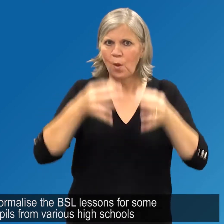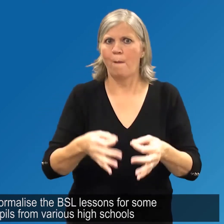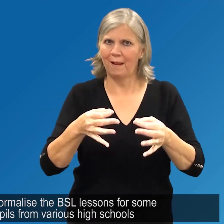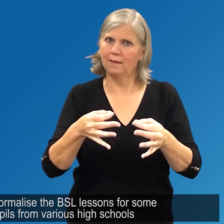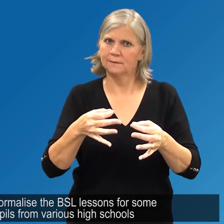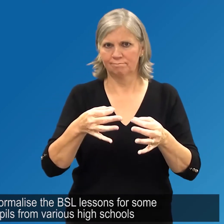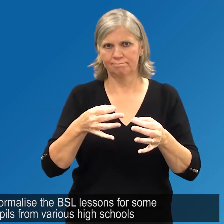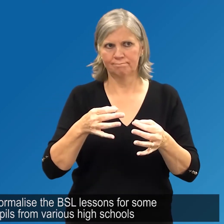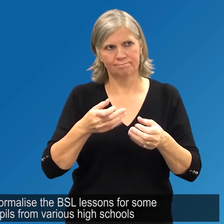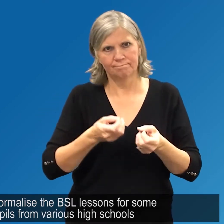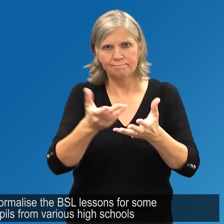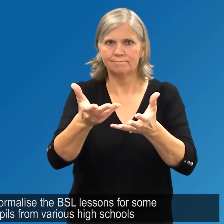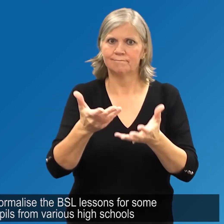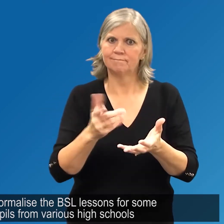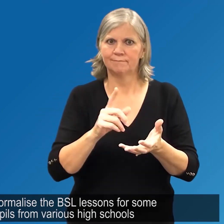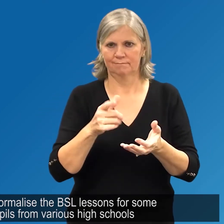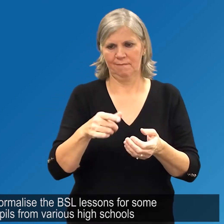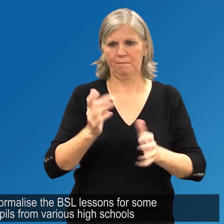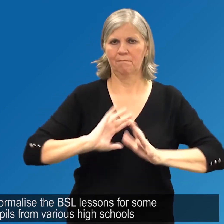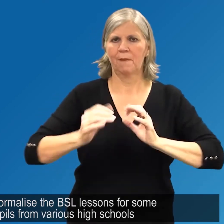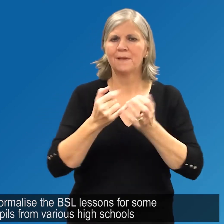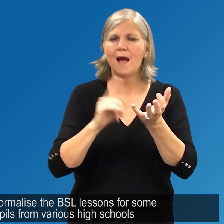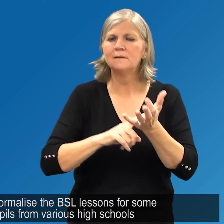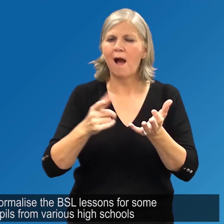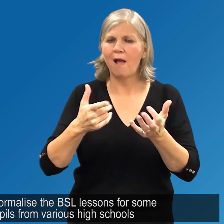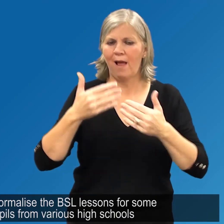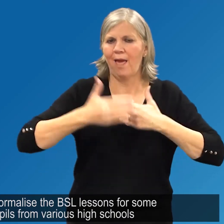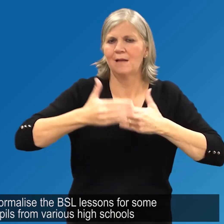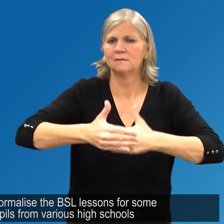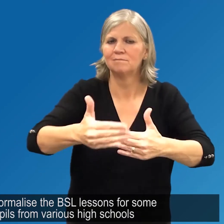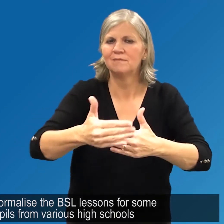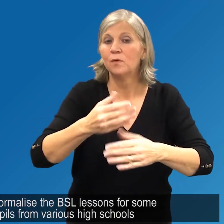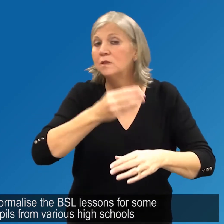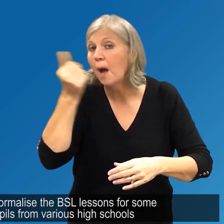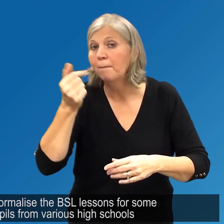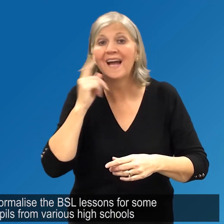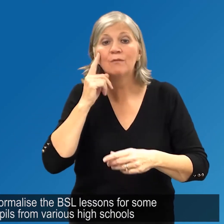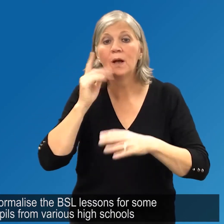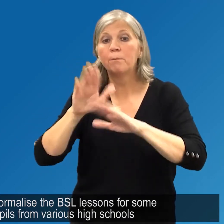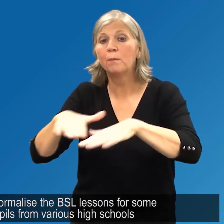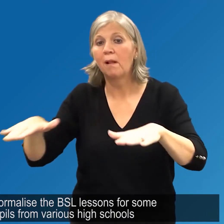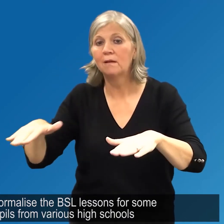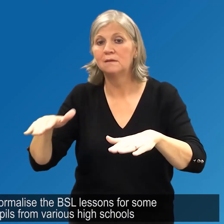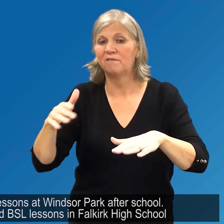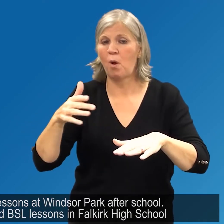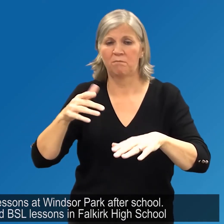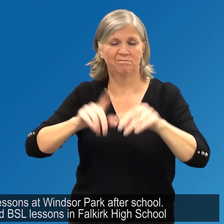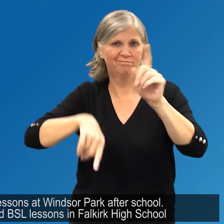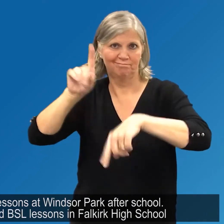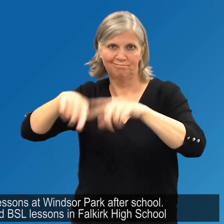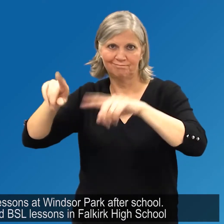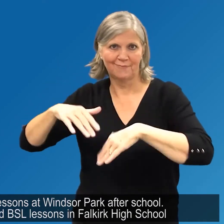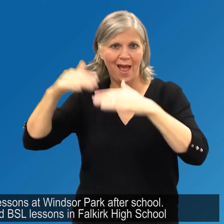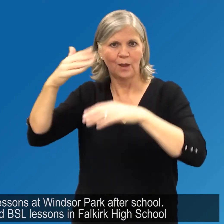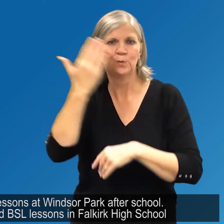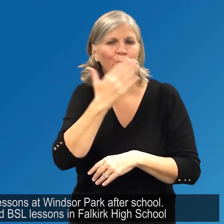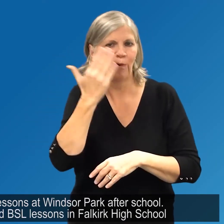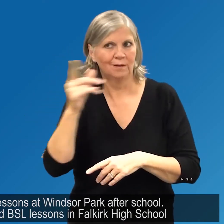Sub-actions. Formalise the BSL lessons for some hearing pupils from various high schools who attend BSL lessons at Windsor Park after